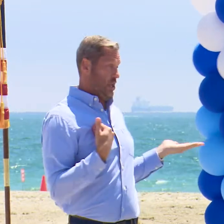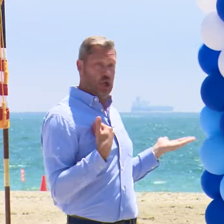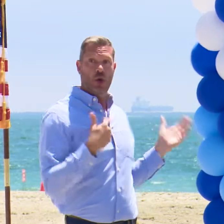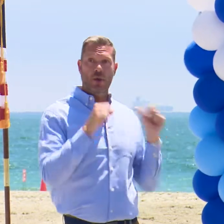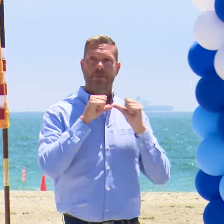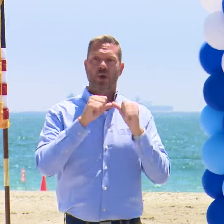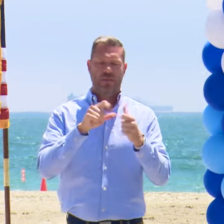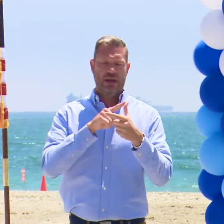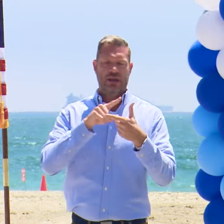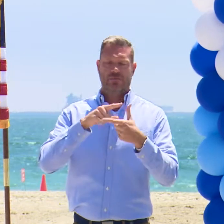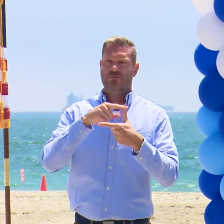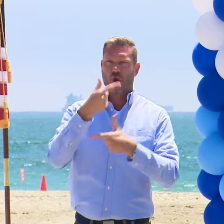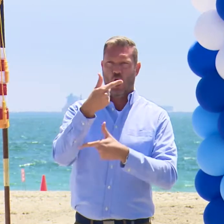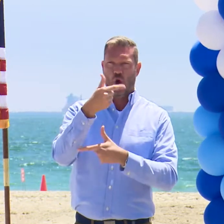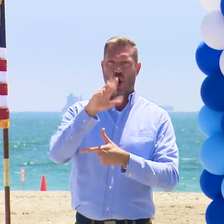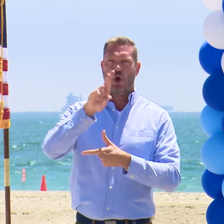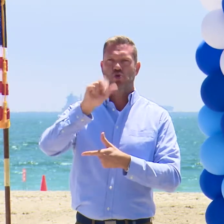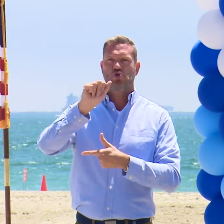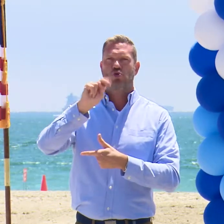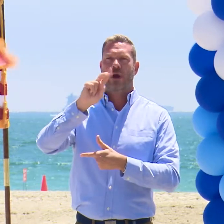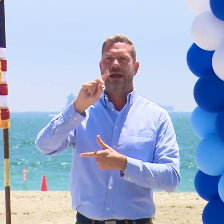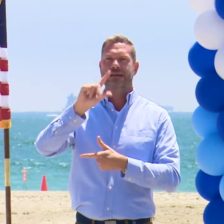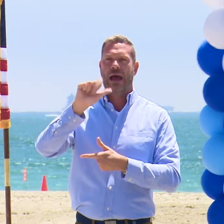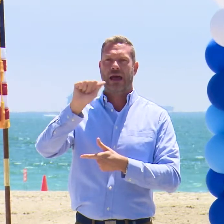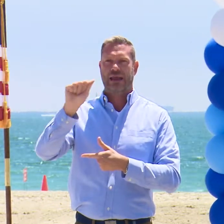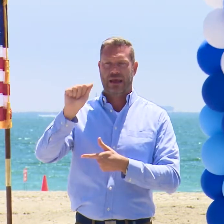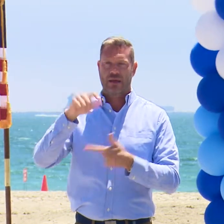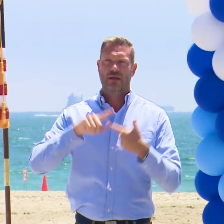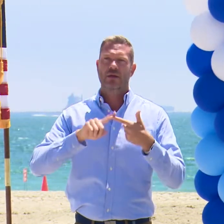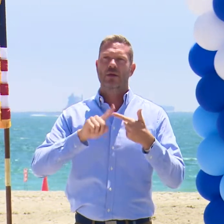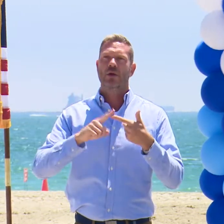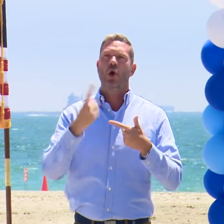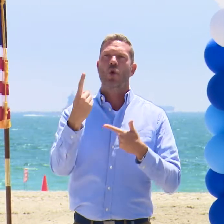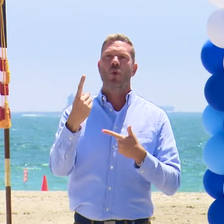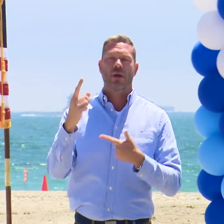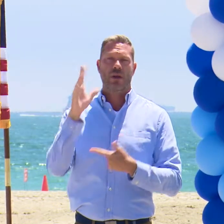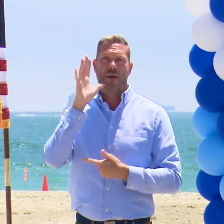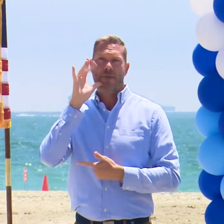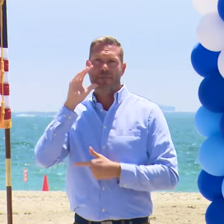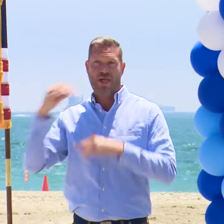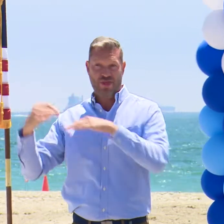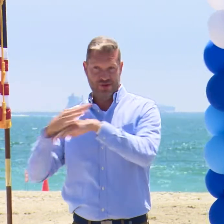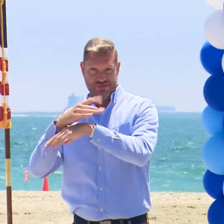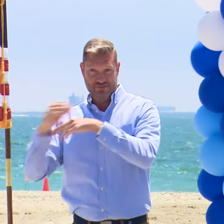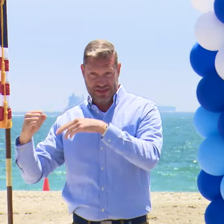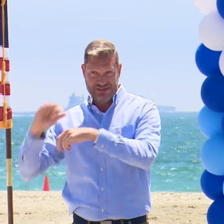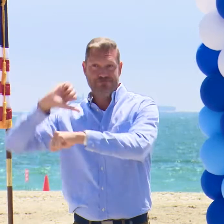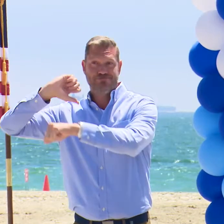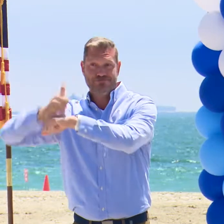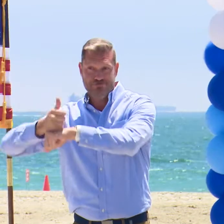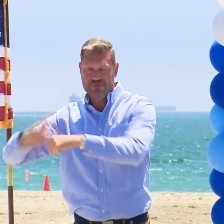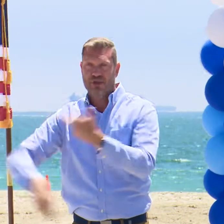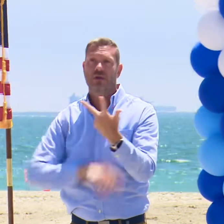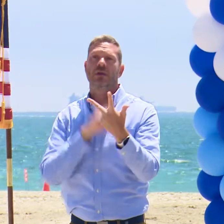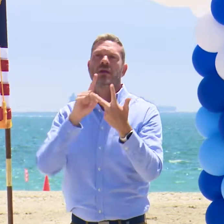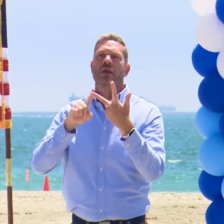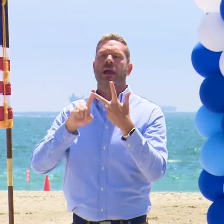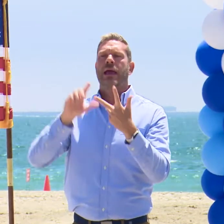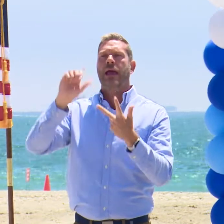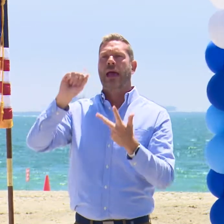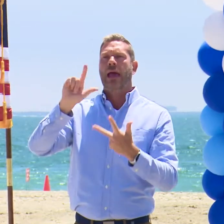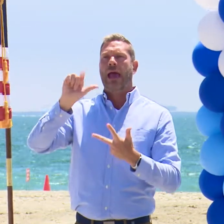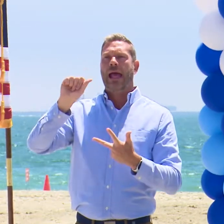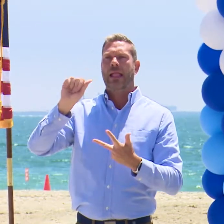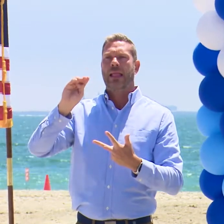at Granada. We'll have also one over at Mother's Beach, and also over in